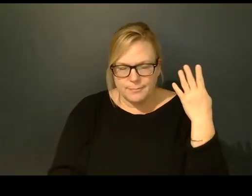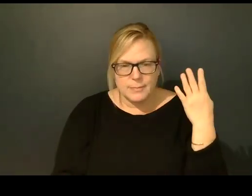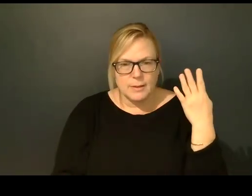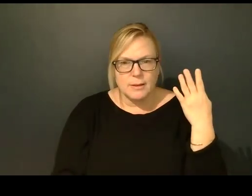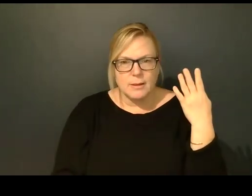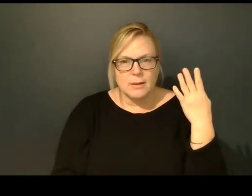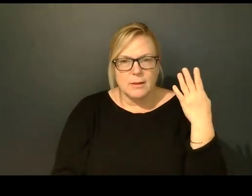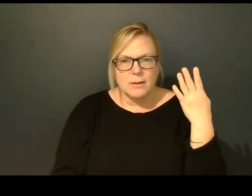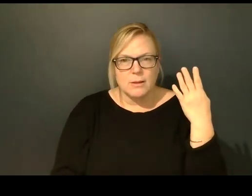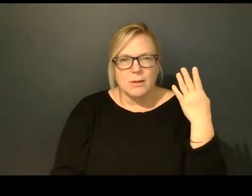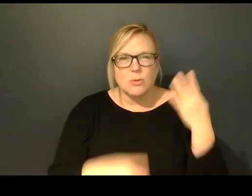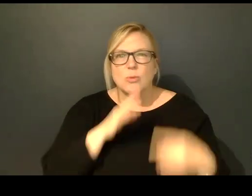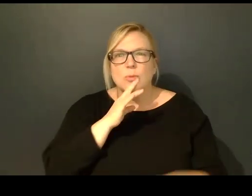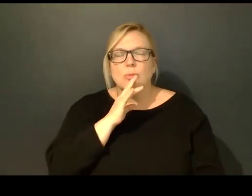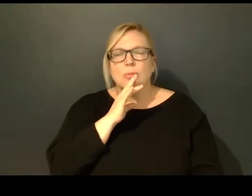really becomes